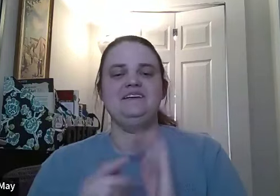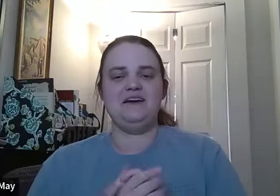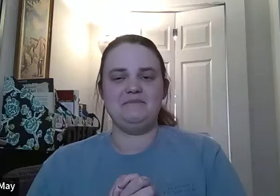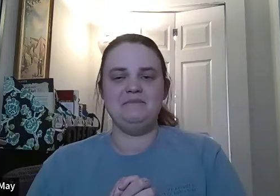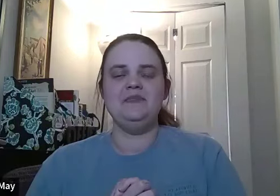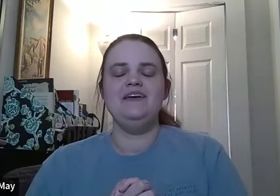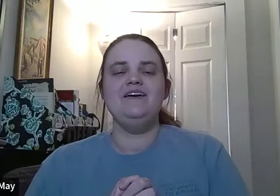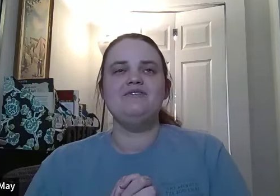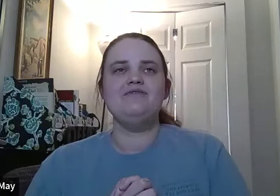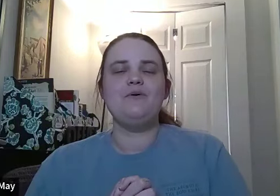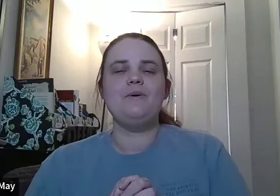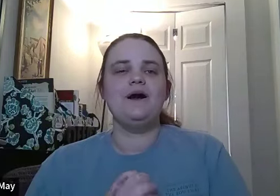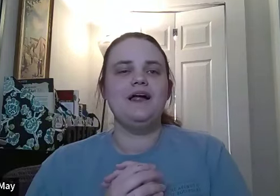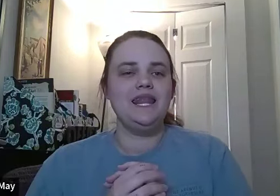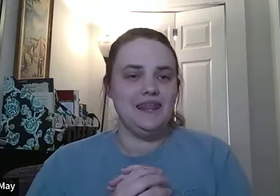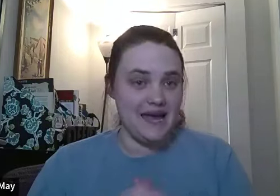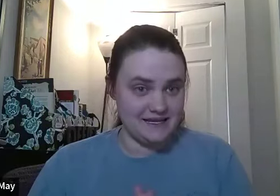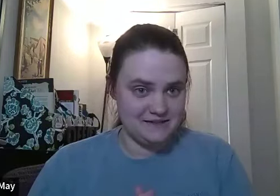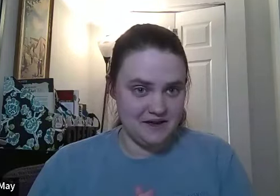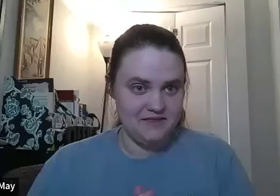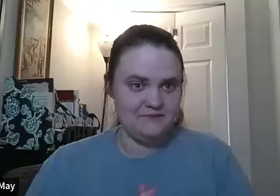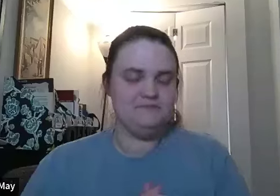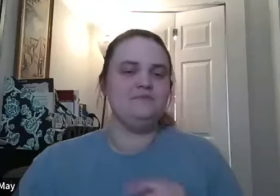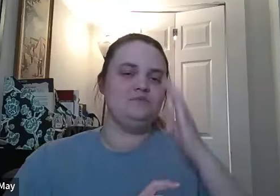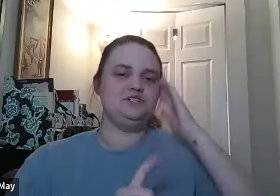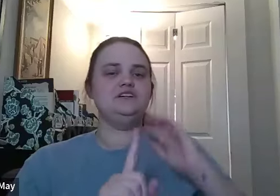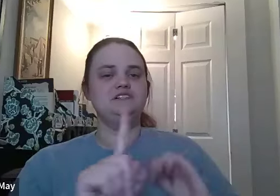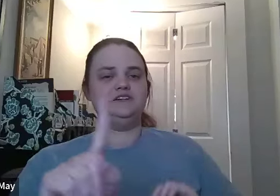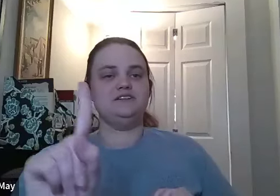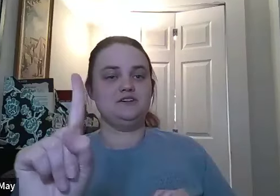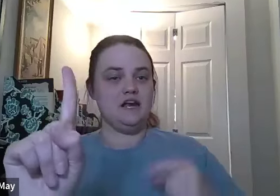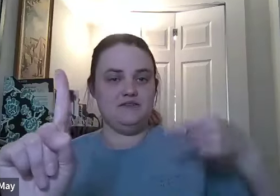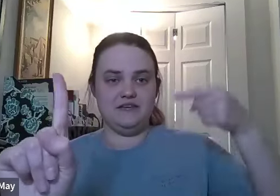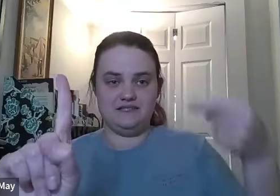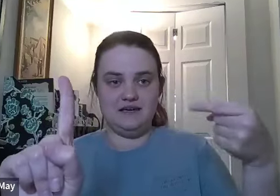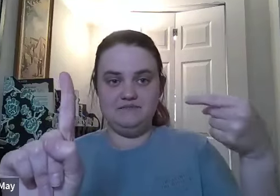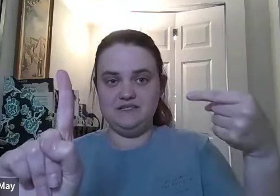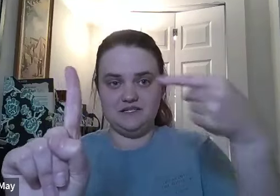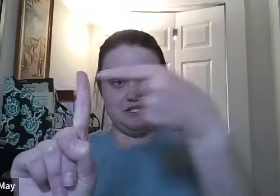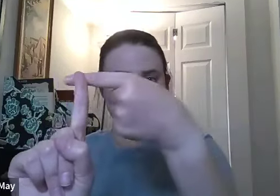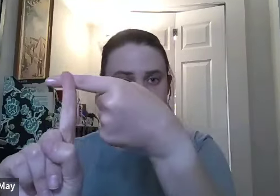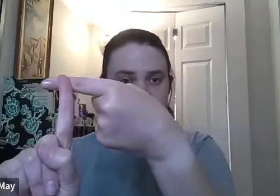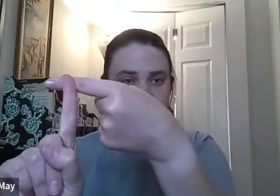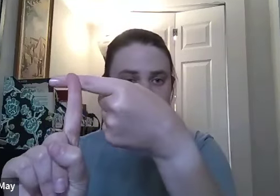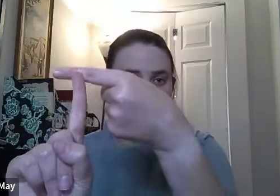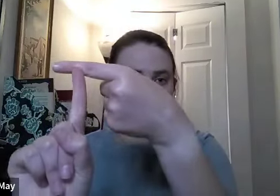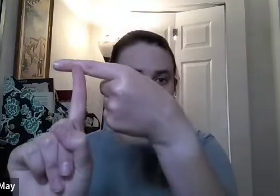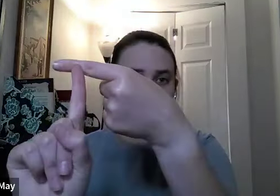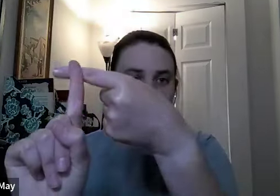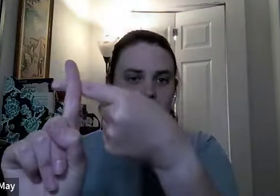Okay. For last month, what you're going to do is you're going to have that same position. You're going to go